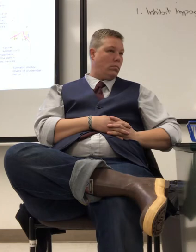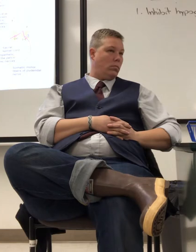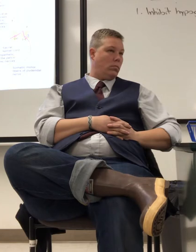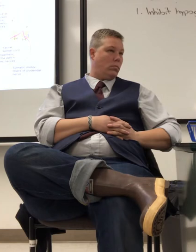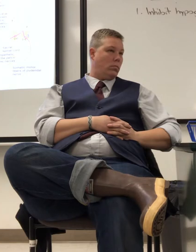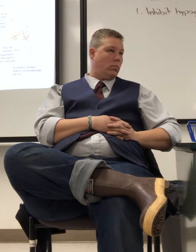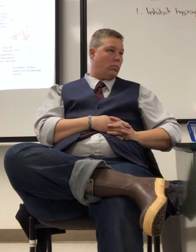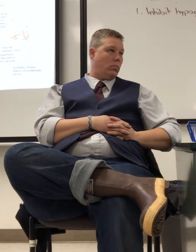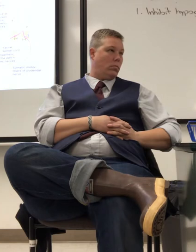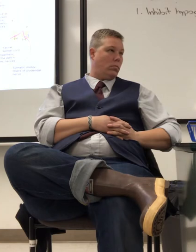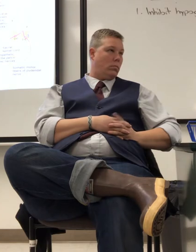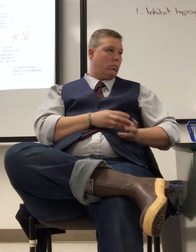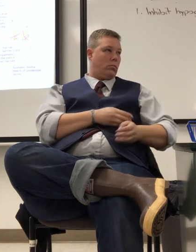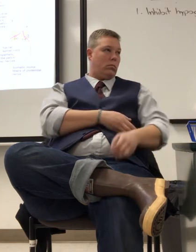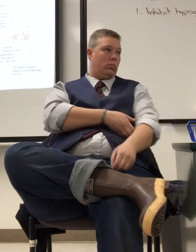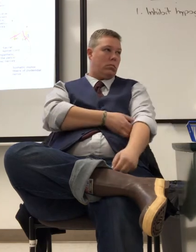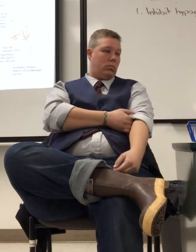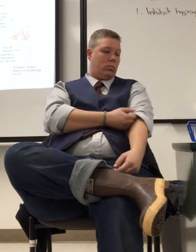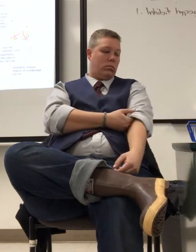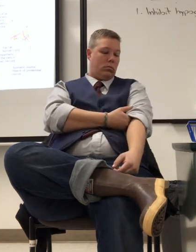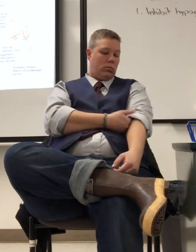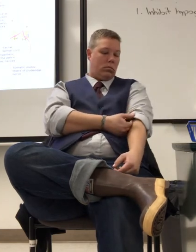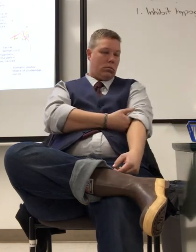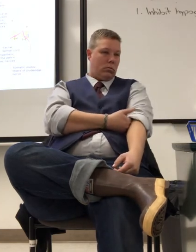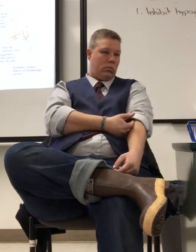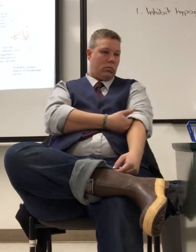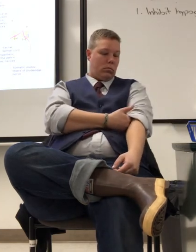Stop stimulation of